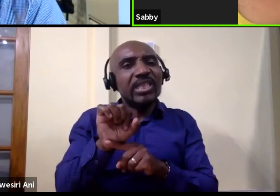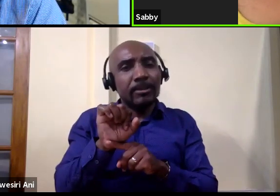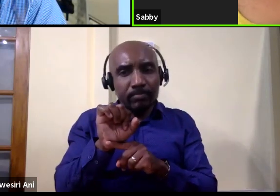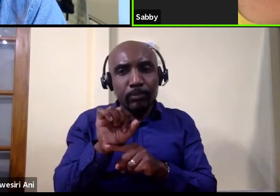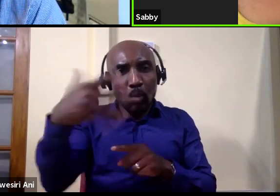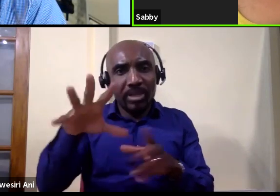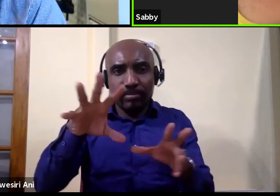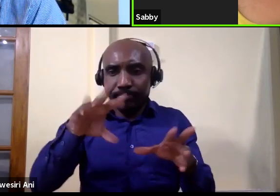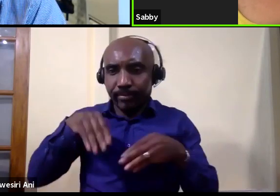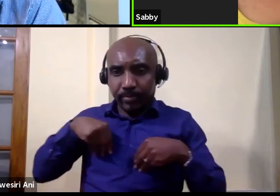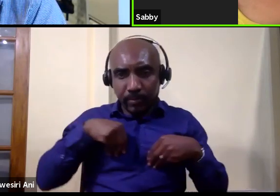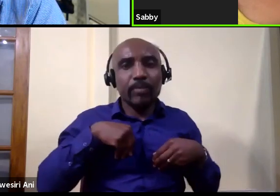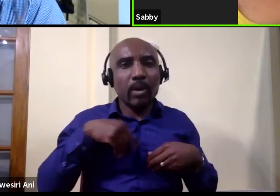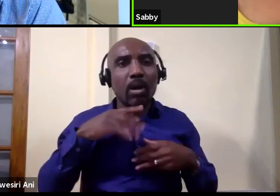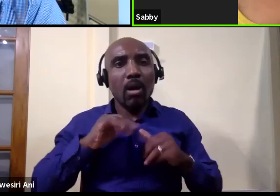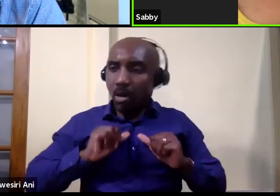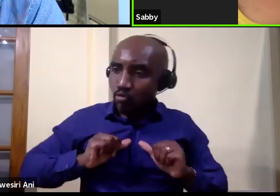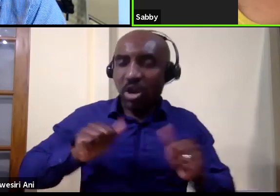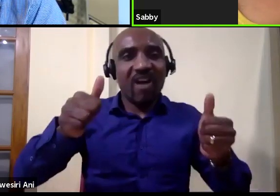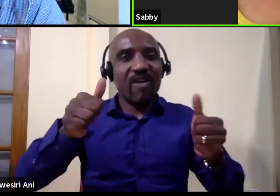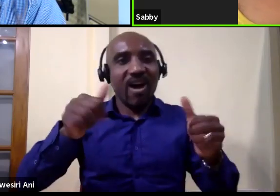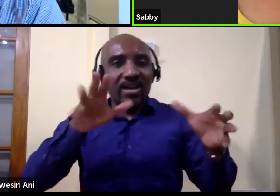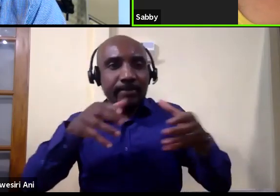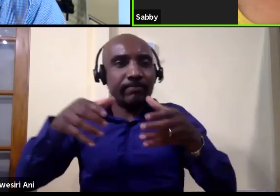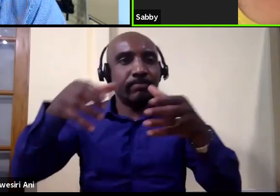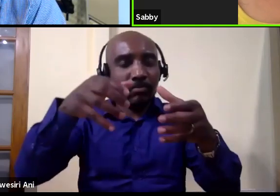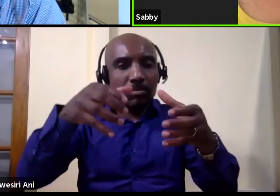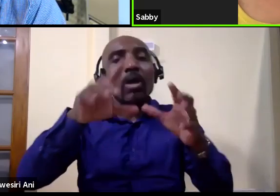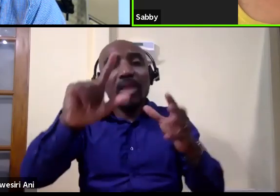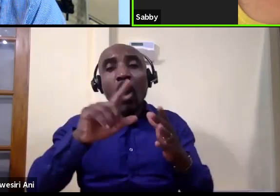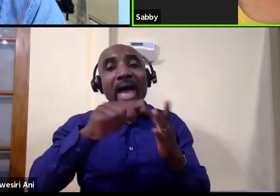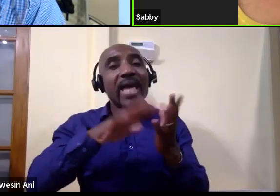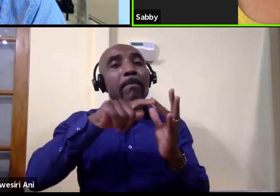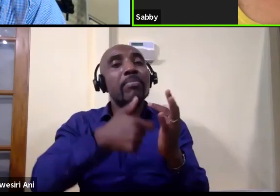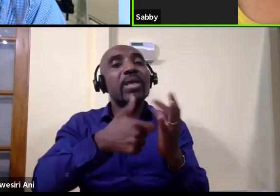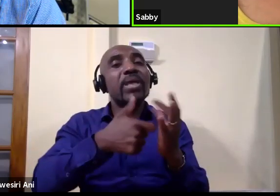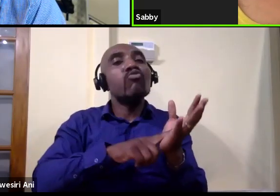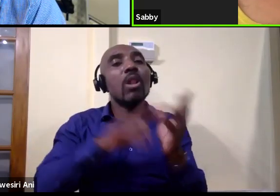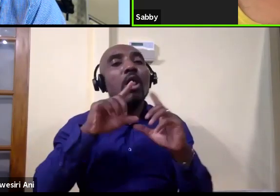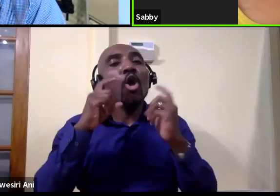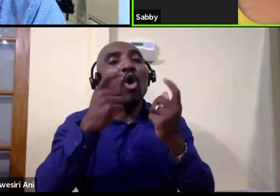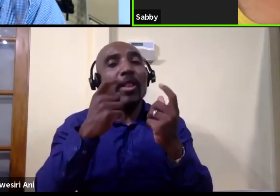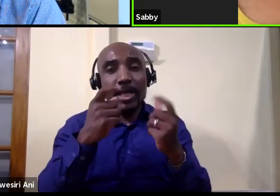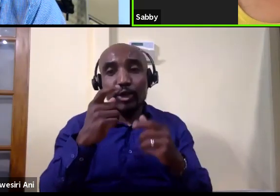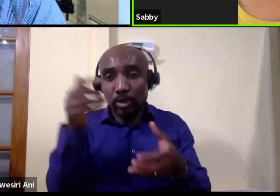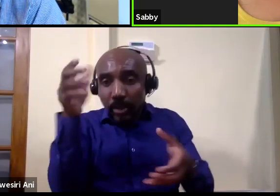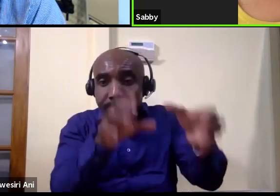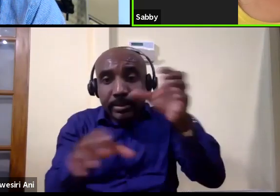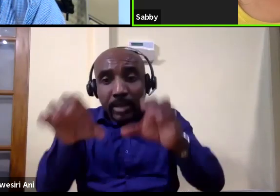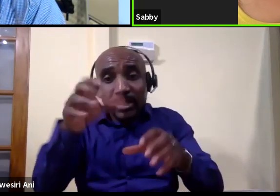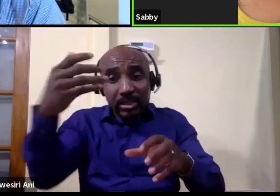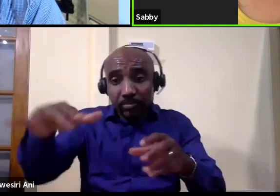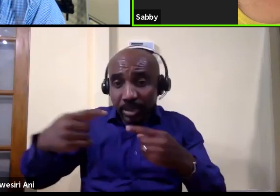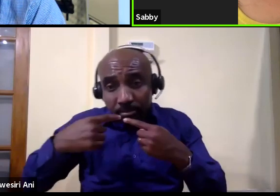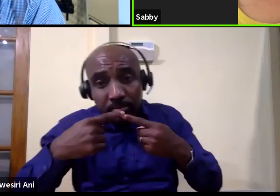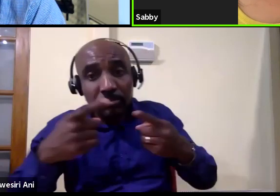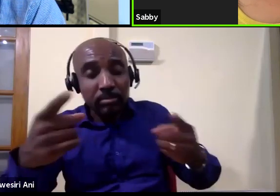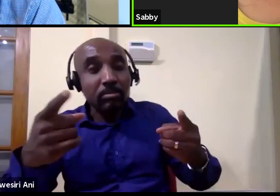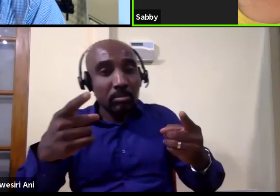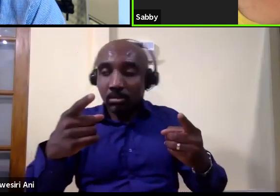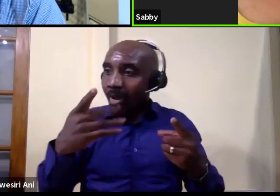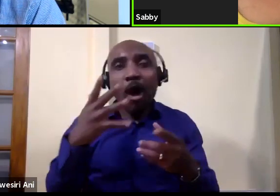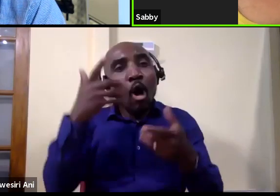the lockdown in the first place were scientists at Imperial College. Many have also argued that the lockdown needed to be